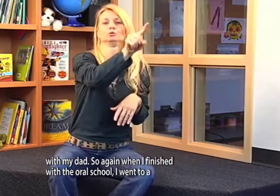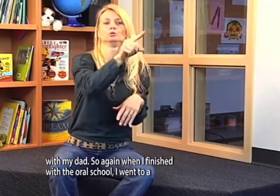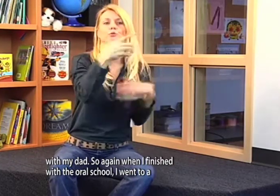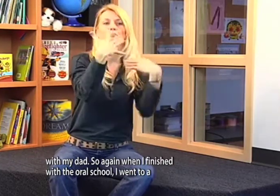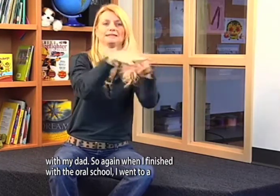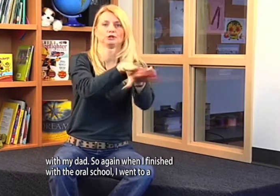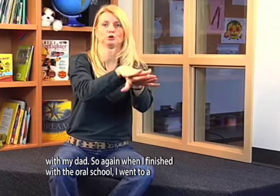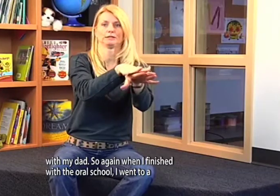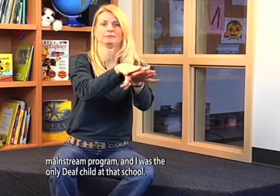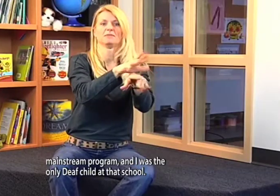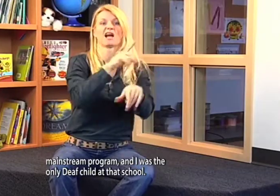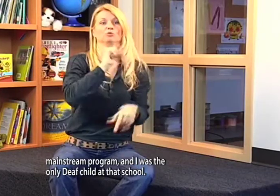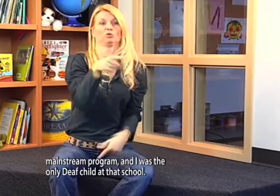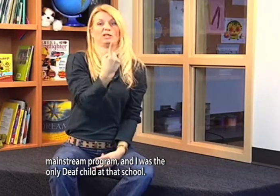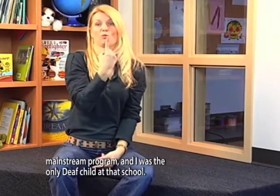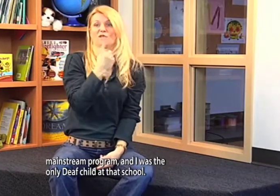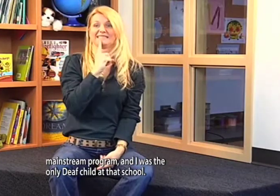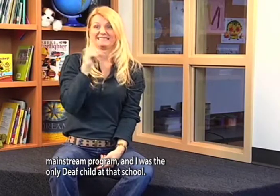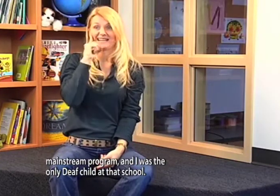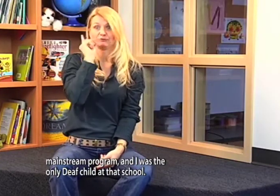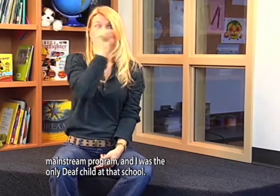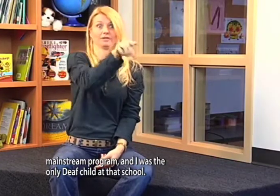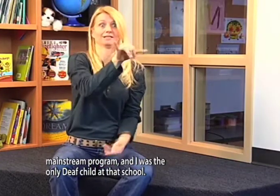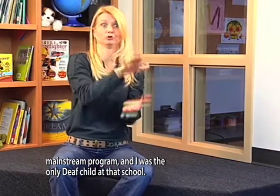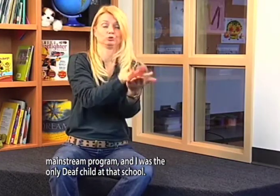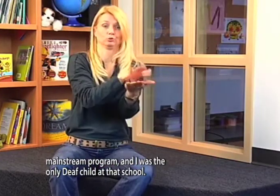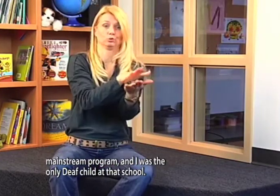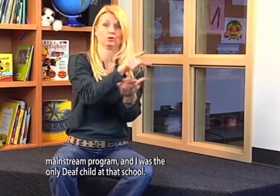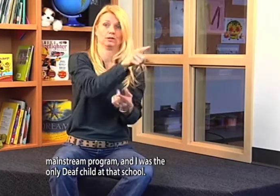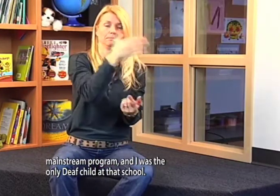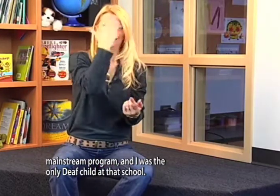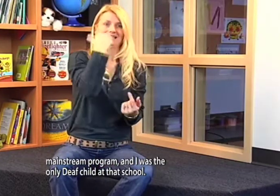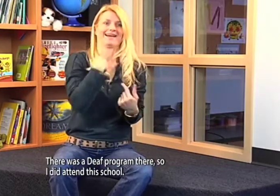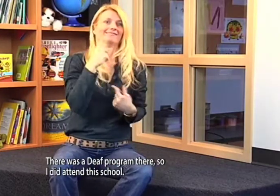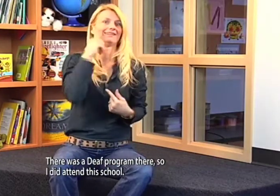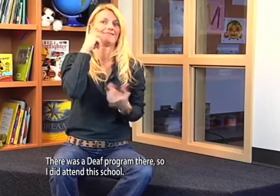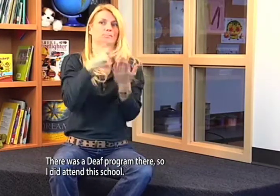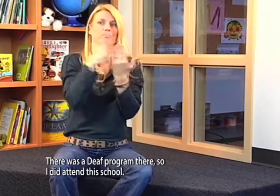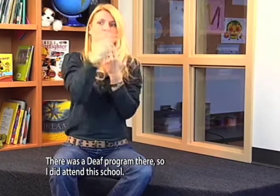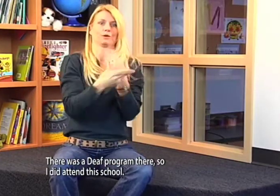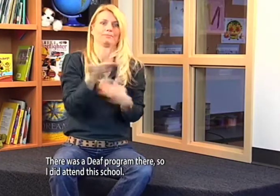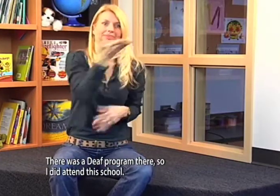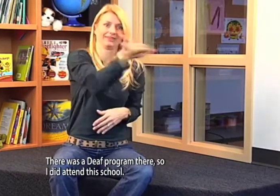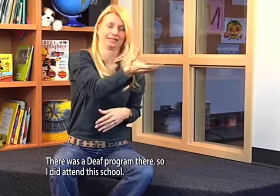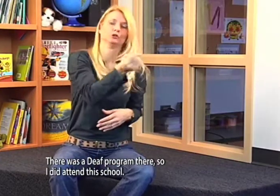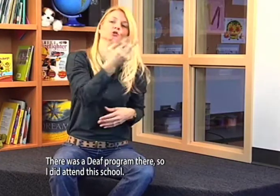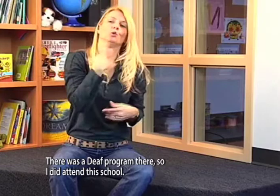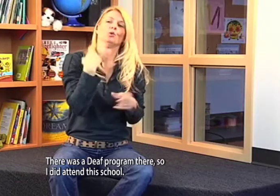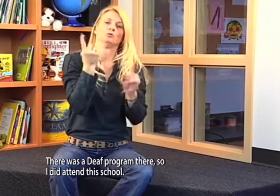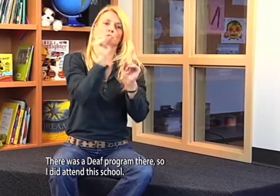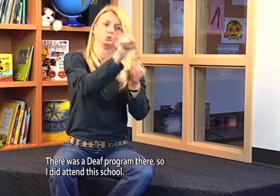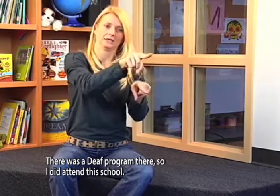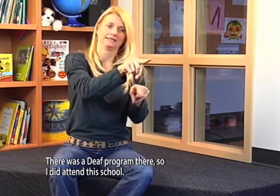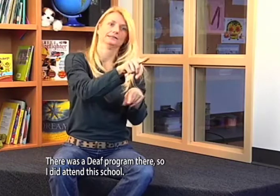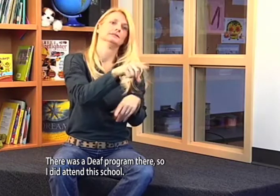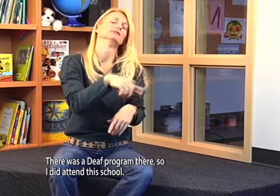oral school, I went to a mainstream program, and I was the only deaf child at that school. There was a deaf program there, so I did attend this